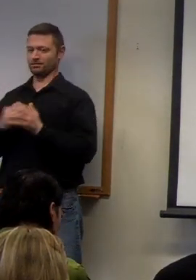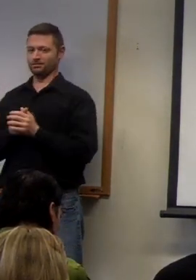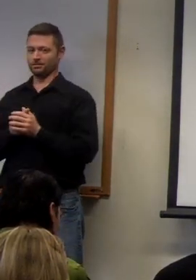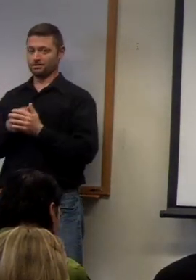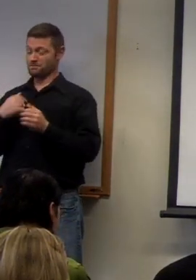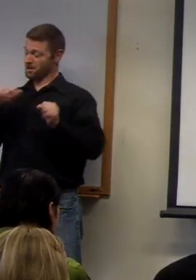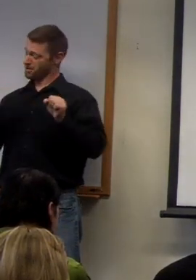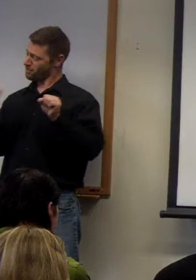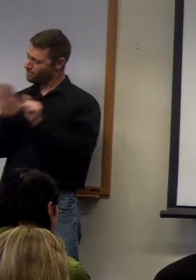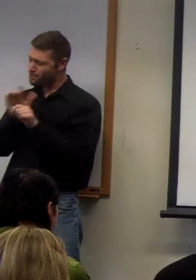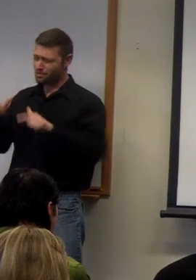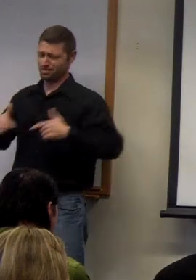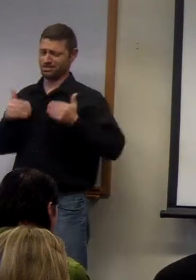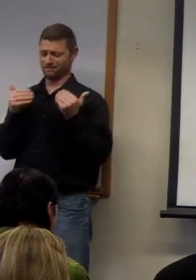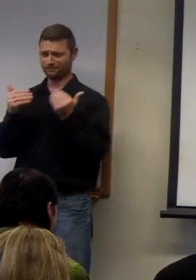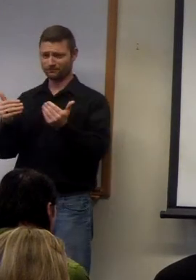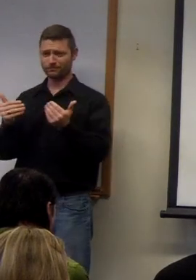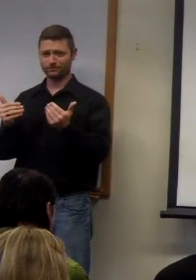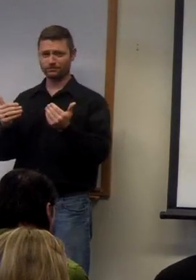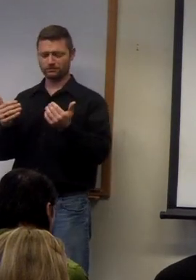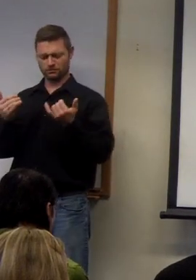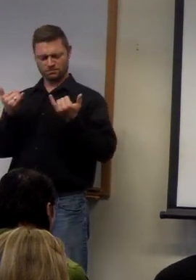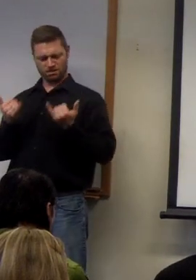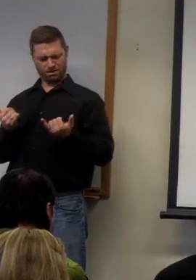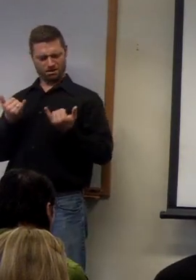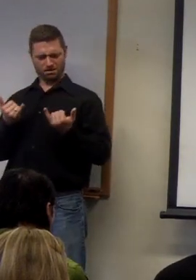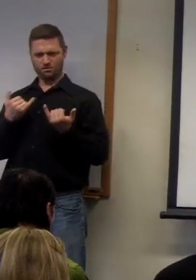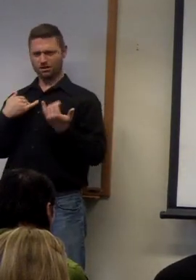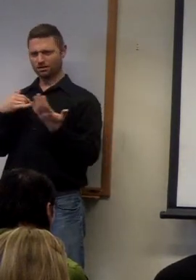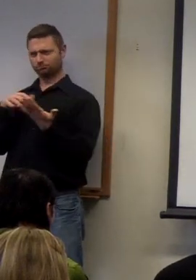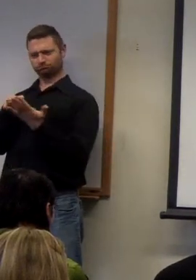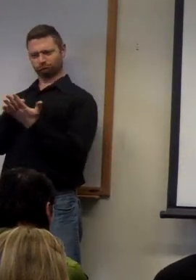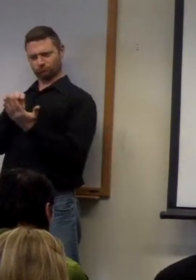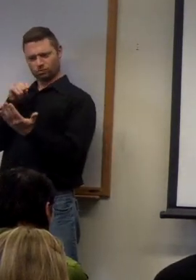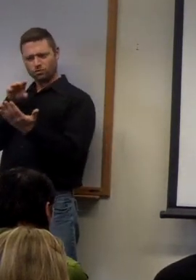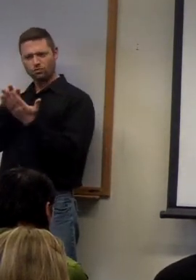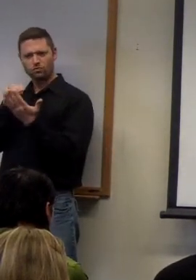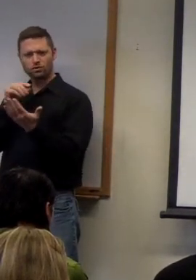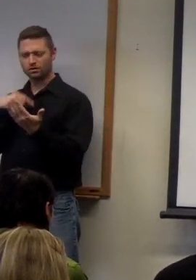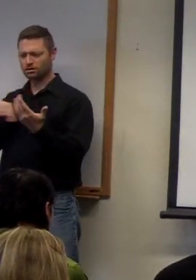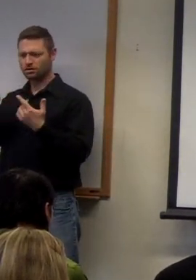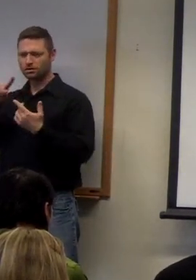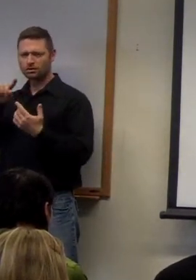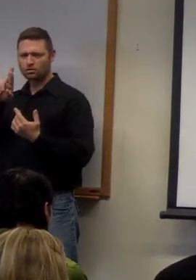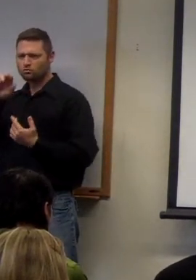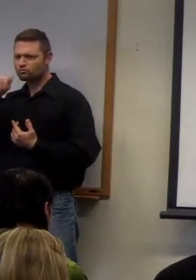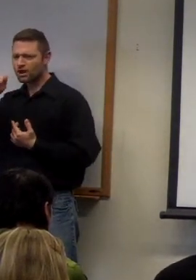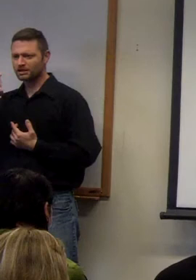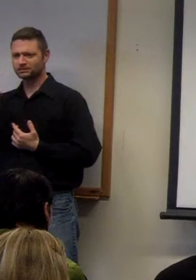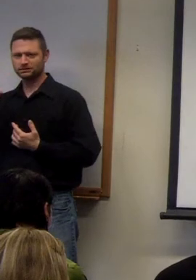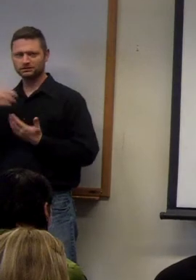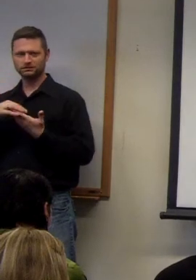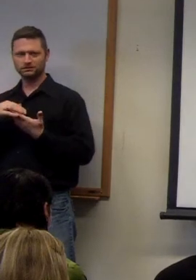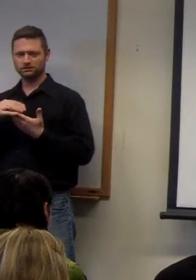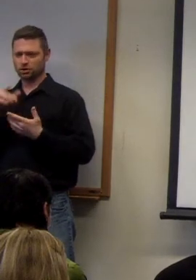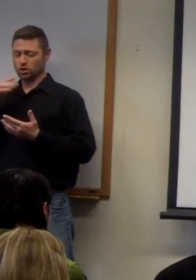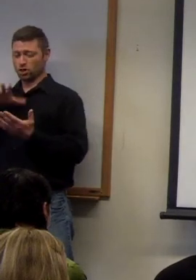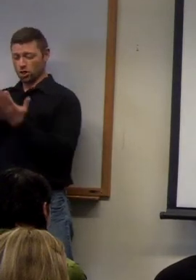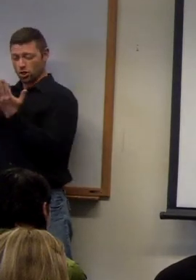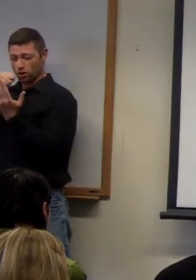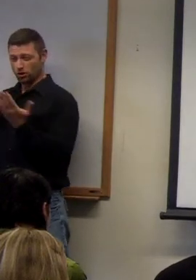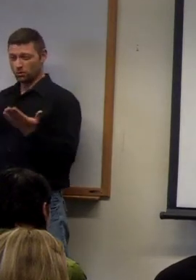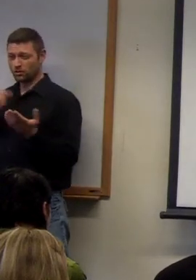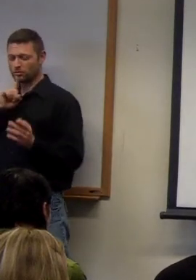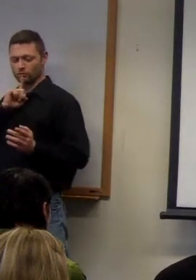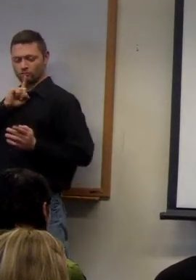All my life, right? And so here I am learning about race and the realities behind race in this